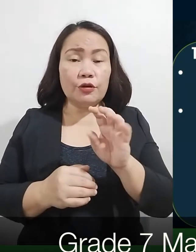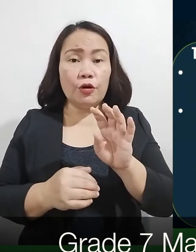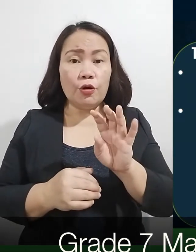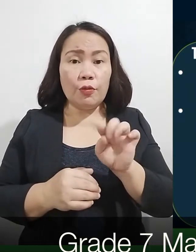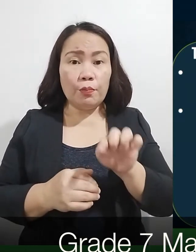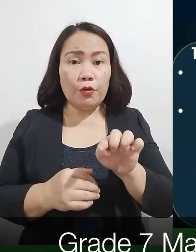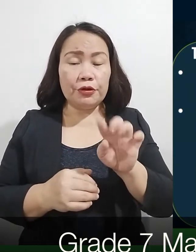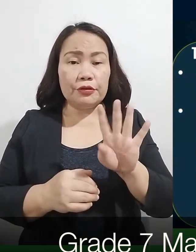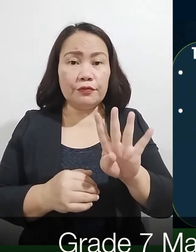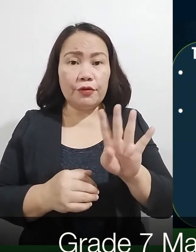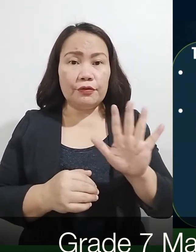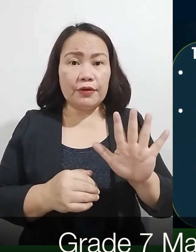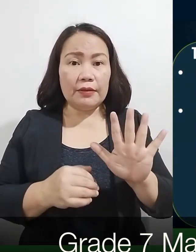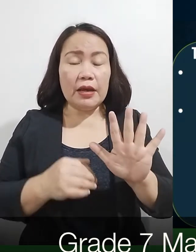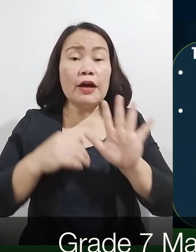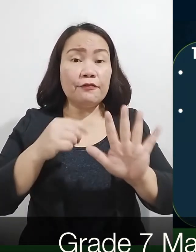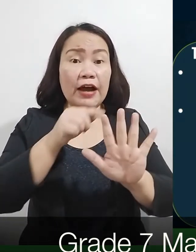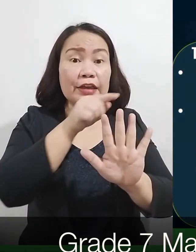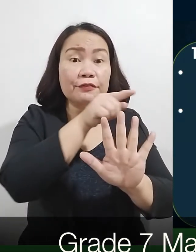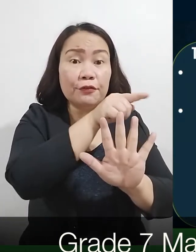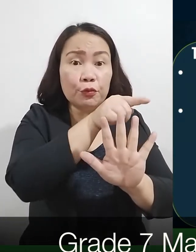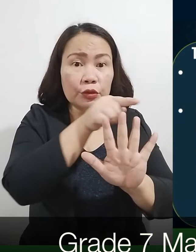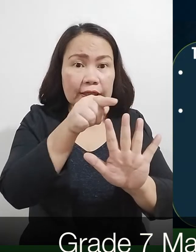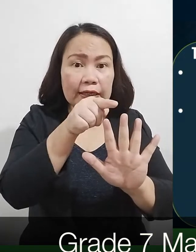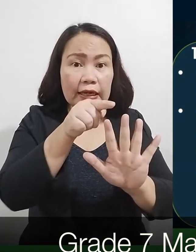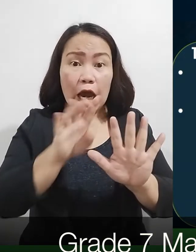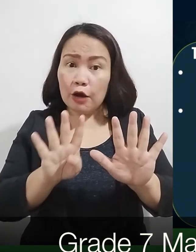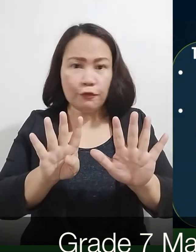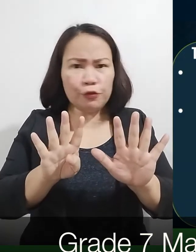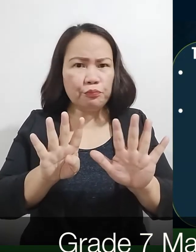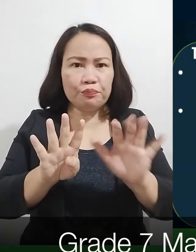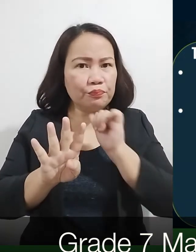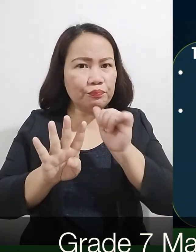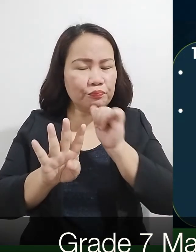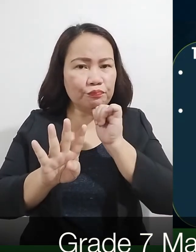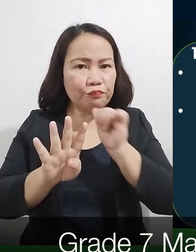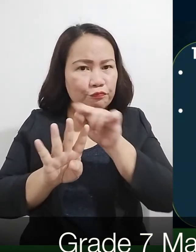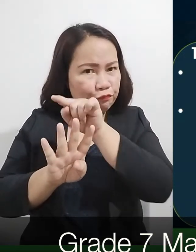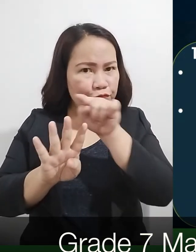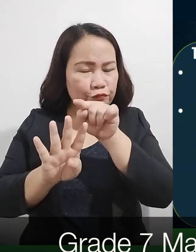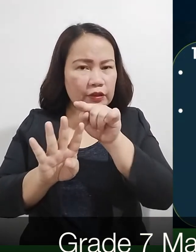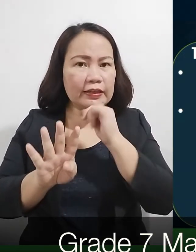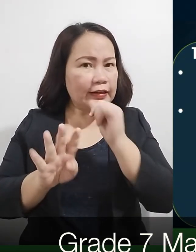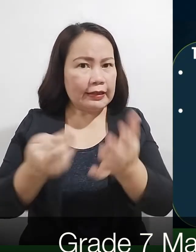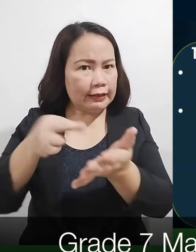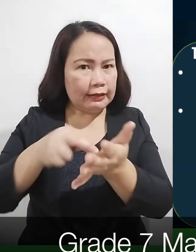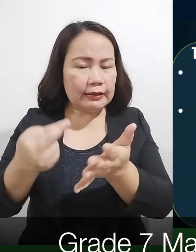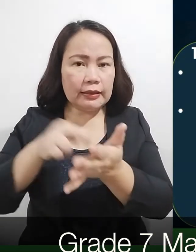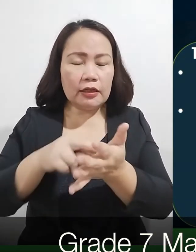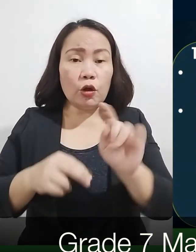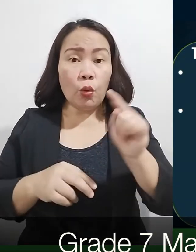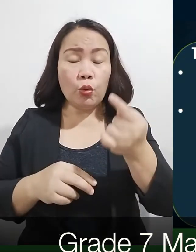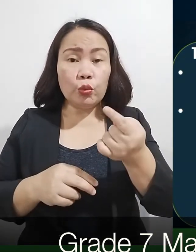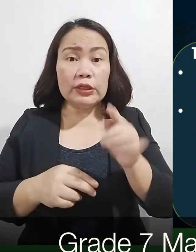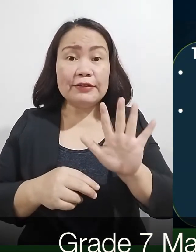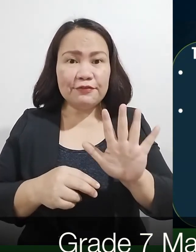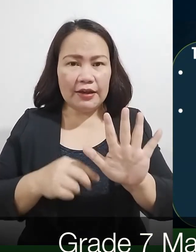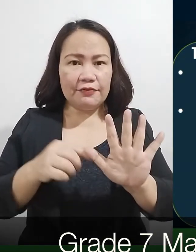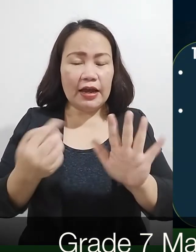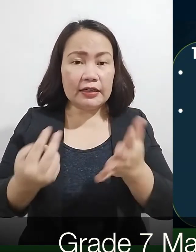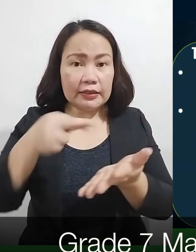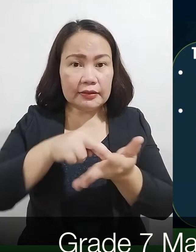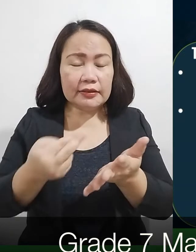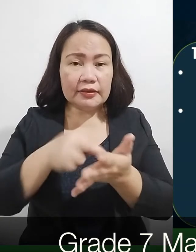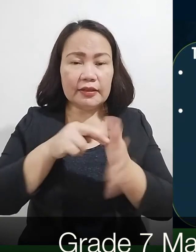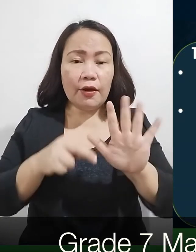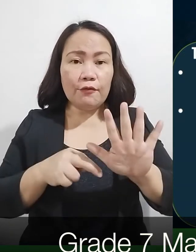dun tayo maglalagay ng bar sa 5 kasi si 4 hindi naman repeating. Okay? So, the only repeating